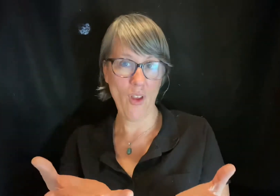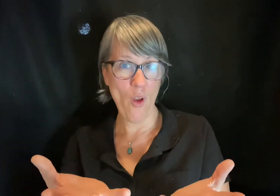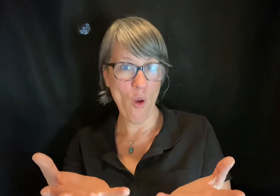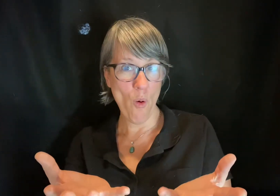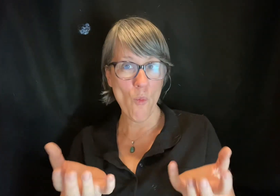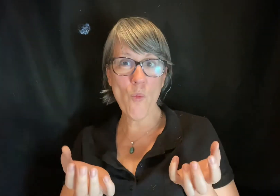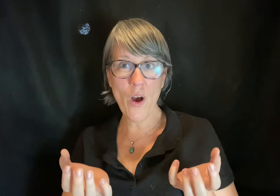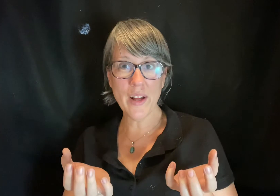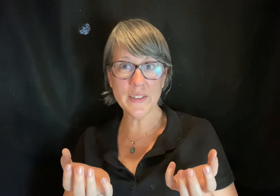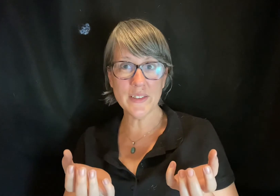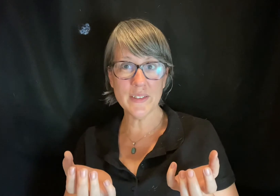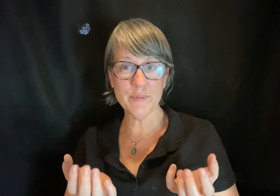Want.